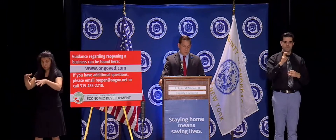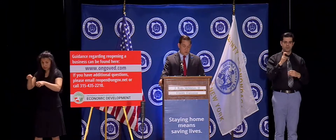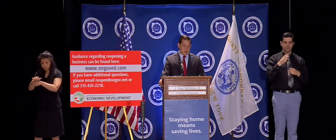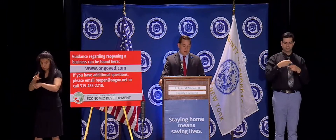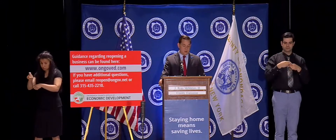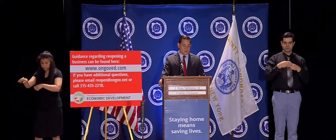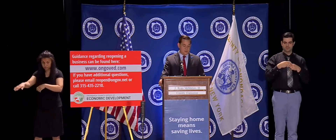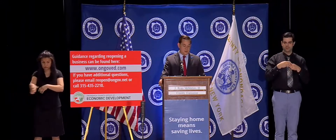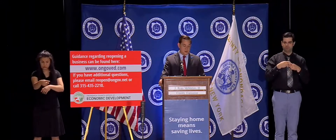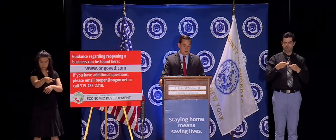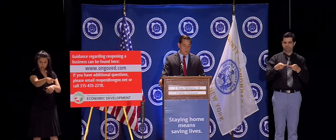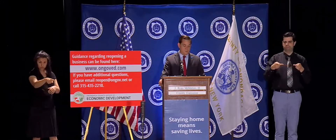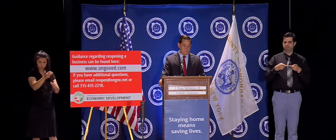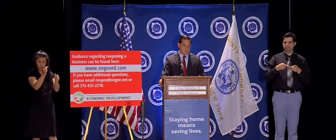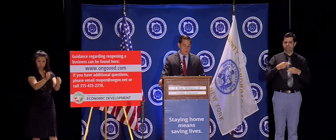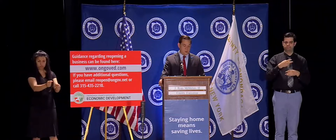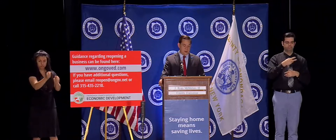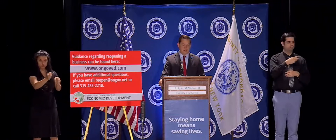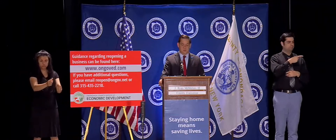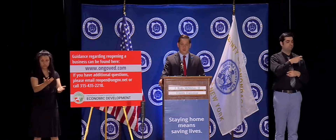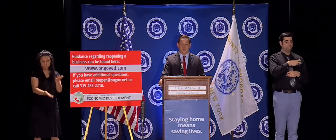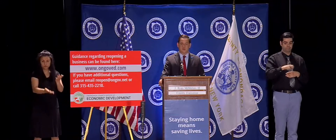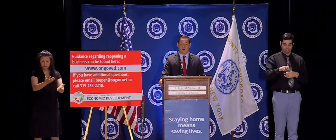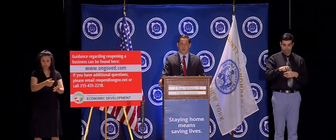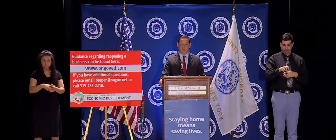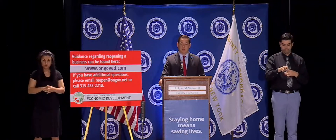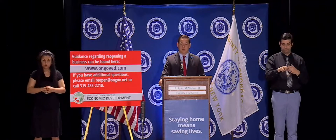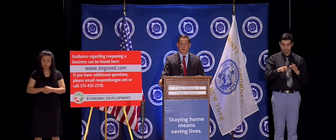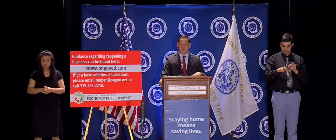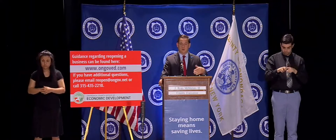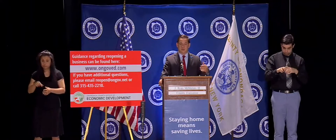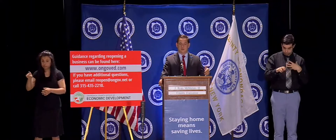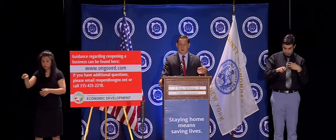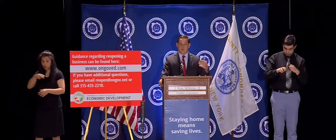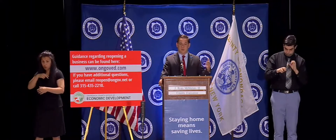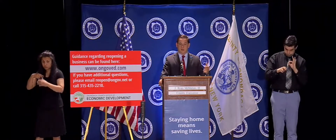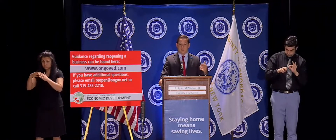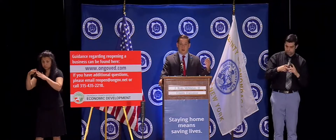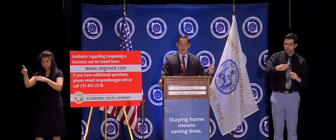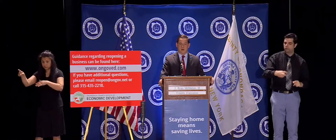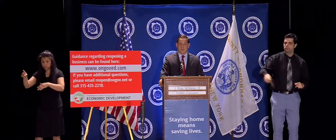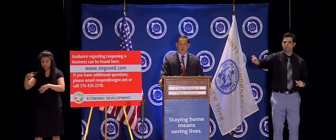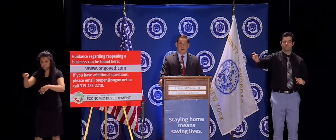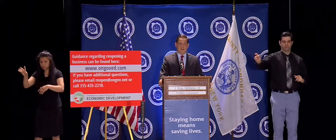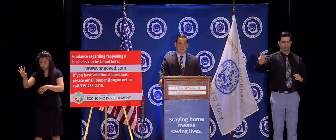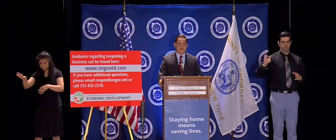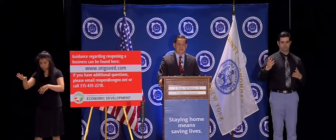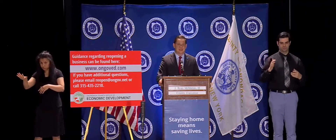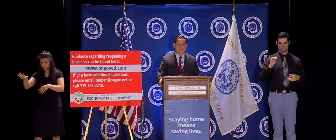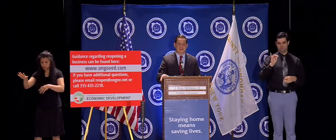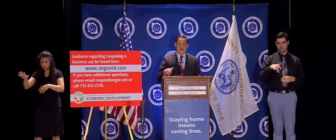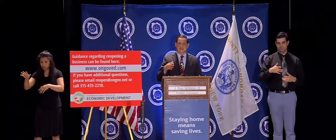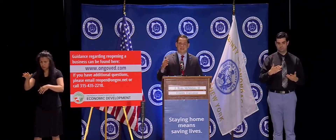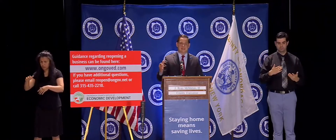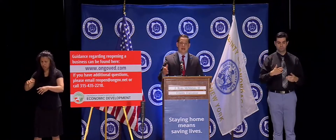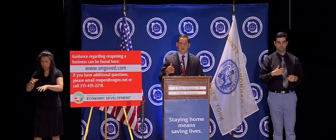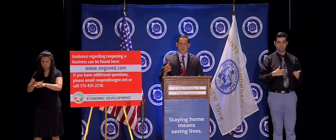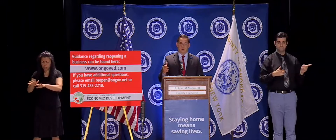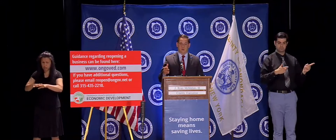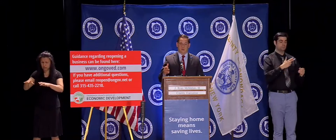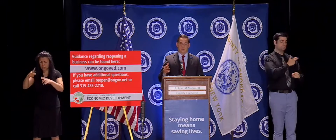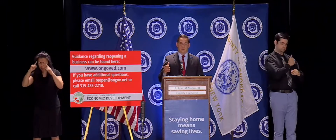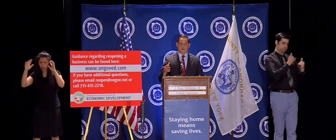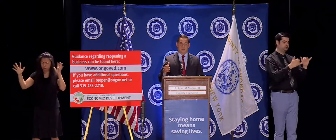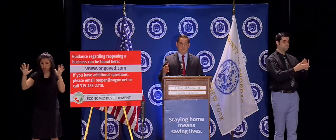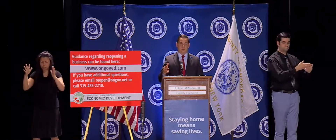on it. Right now, this isn't, the hospitals are still functioning with these folks being there, but this is not